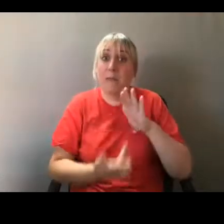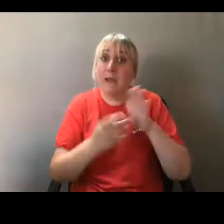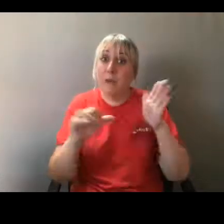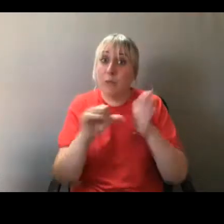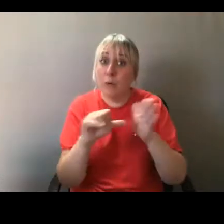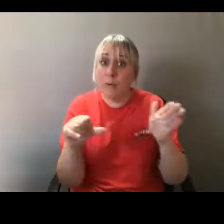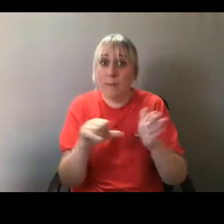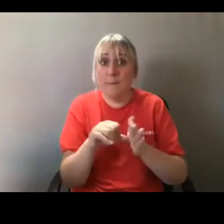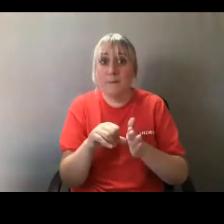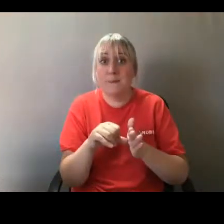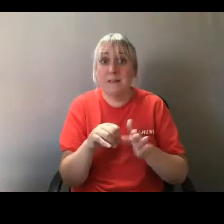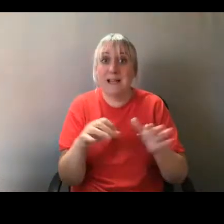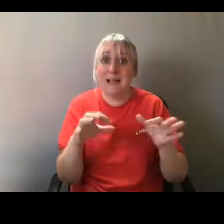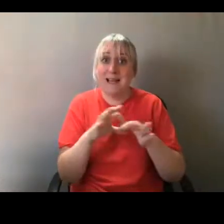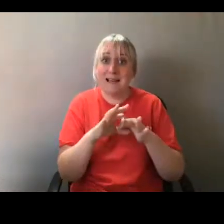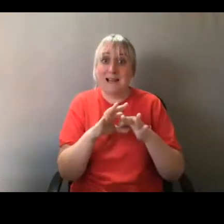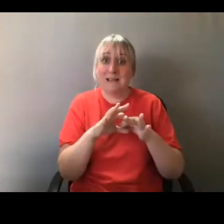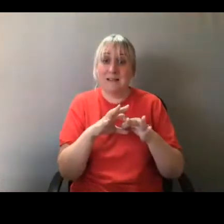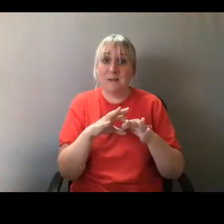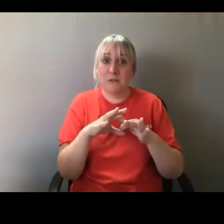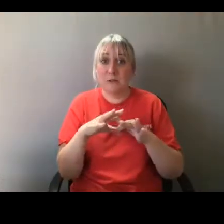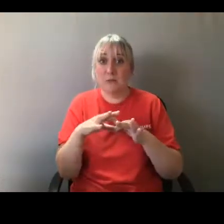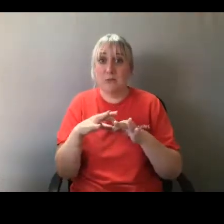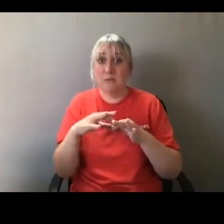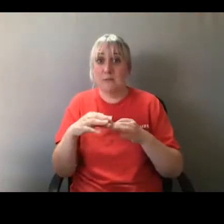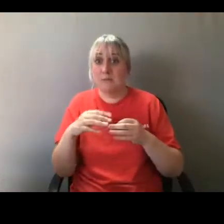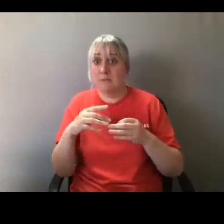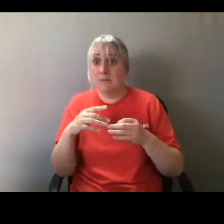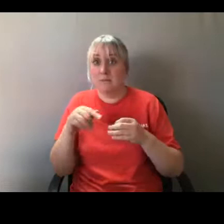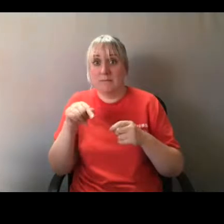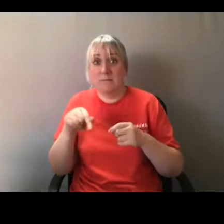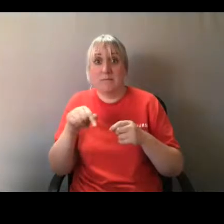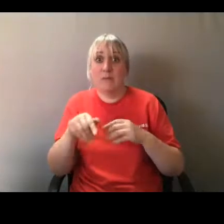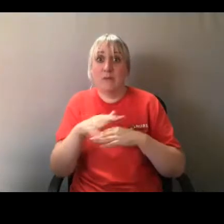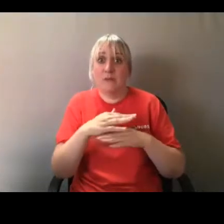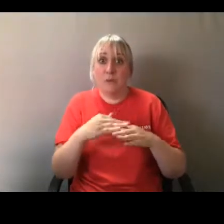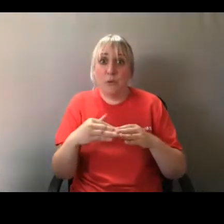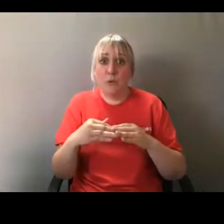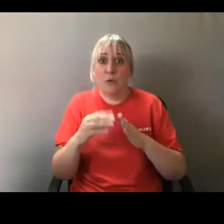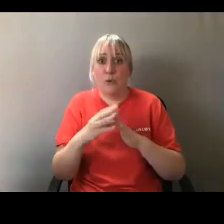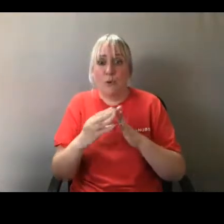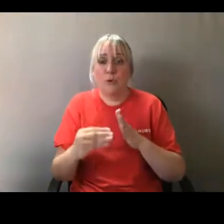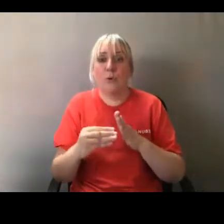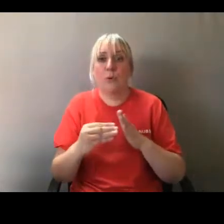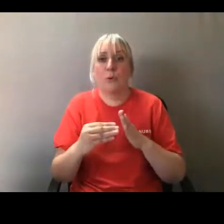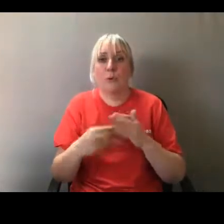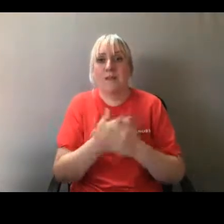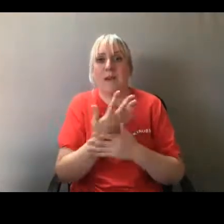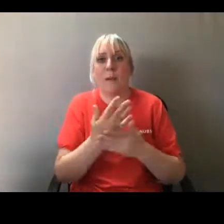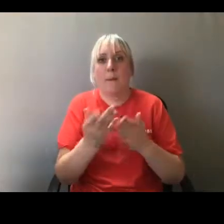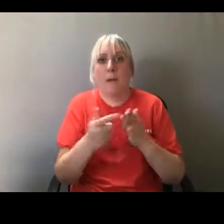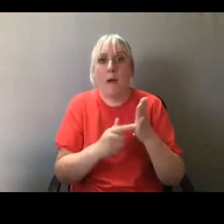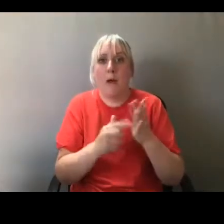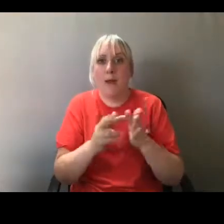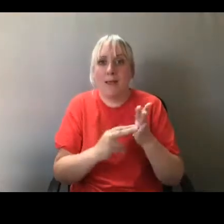how the social model developed by Oliver have